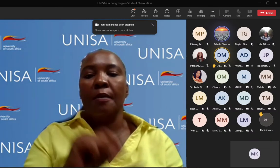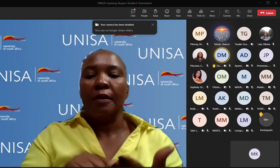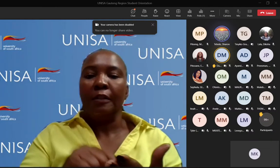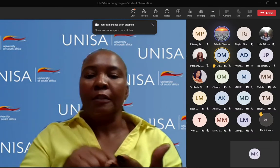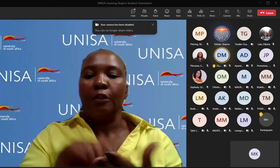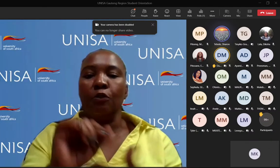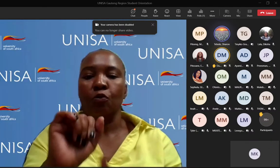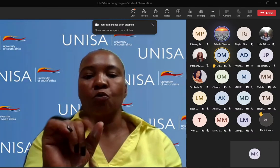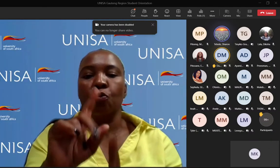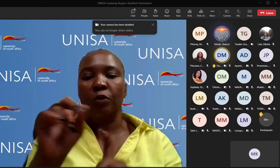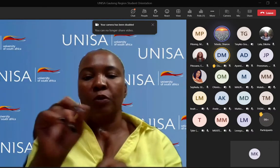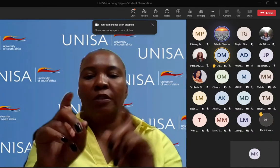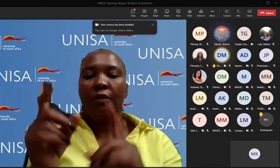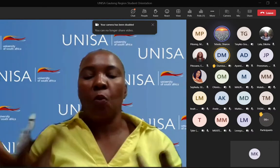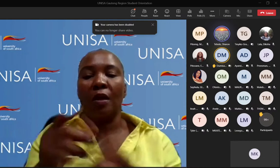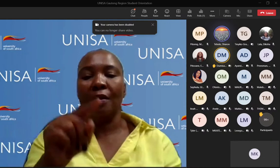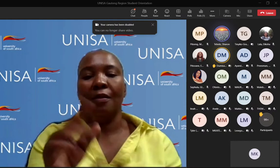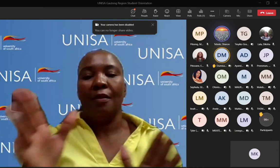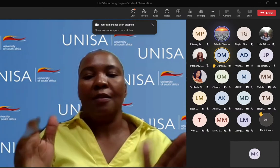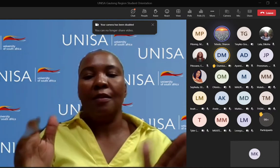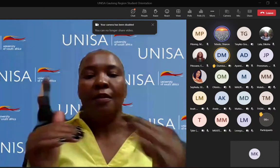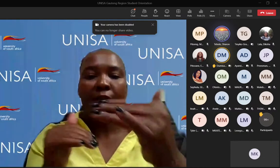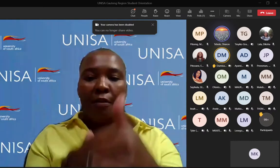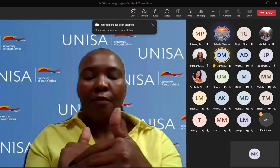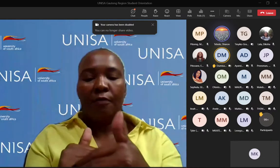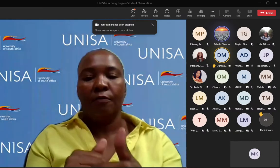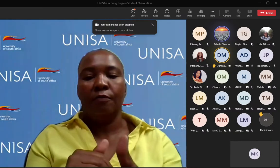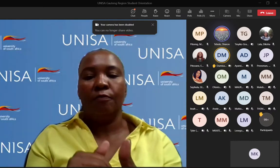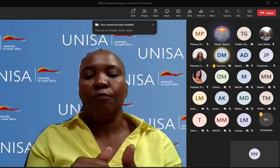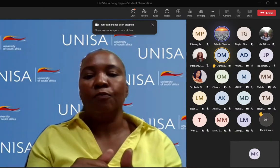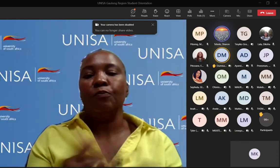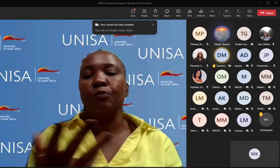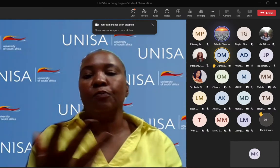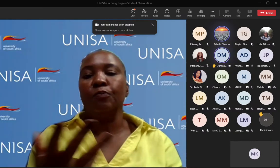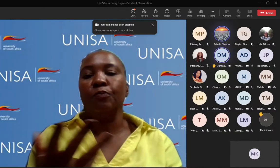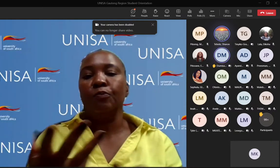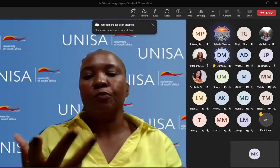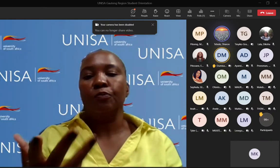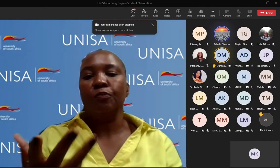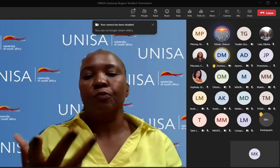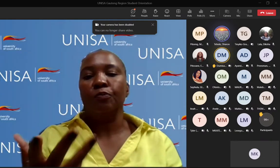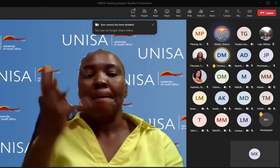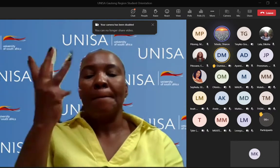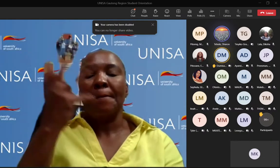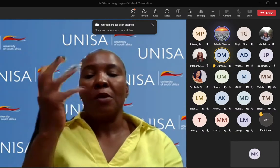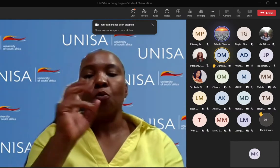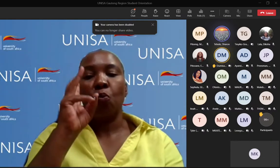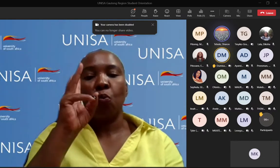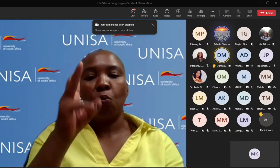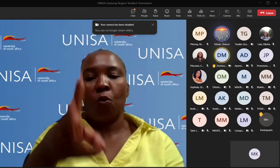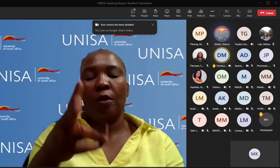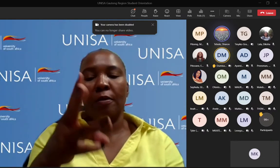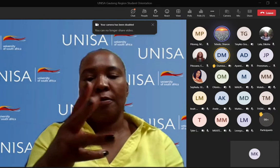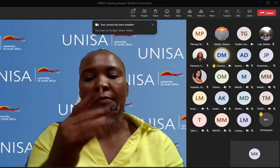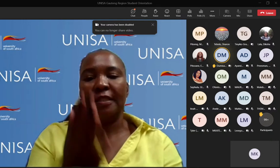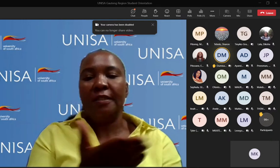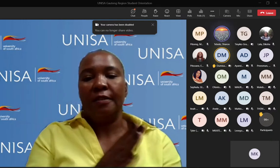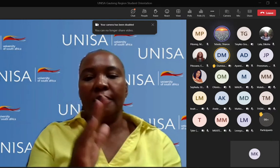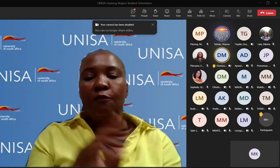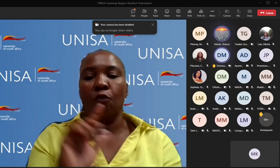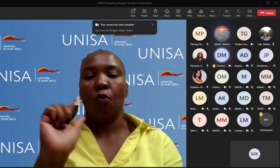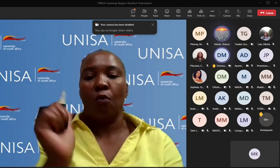the chat box however the presentation will be shared with all the those who have registered for this Workshop